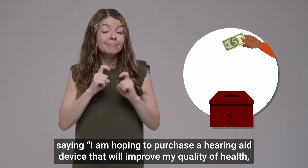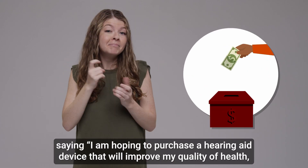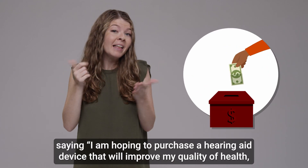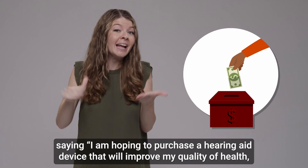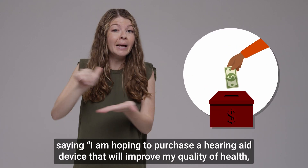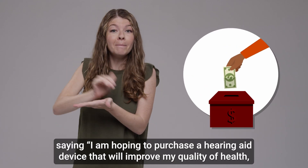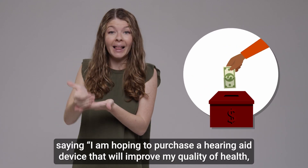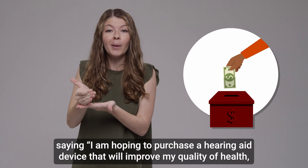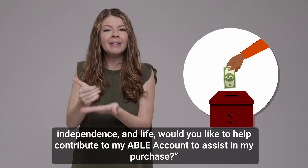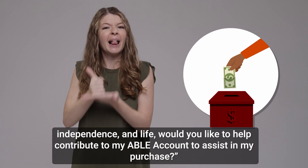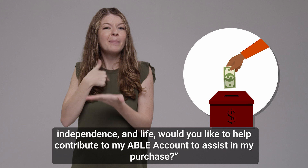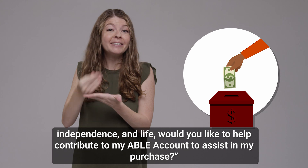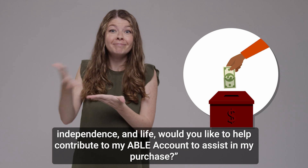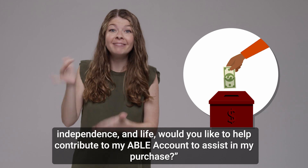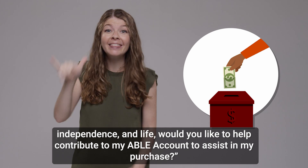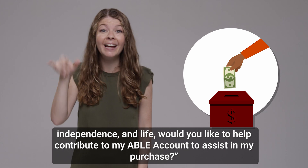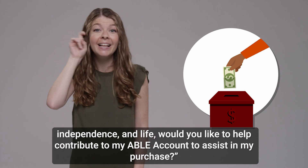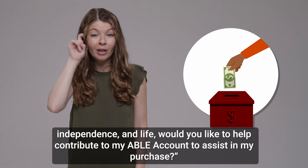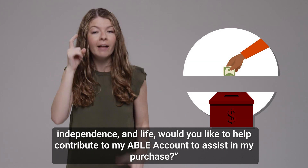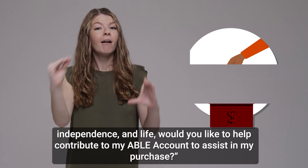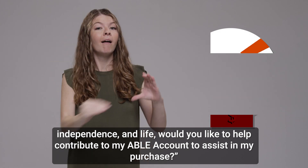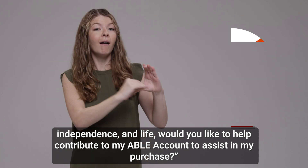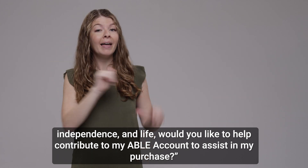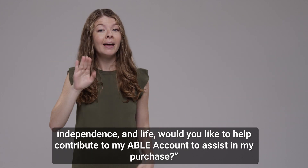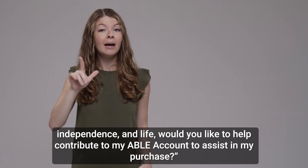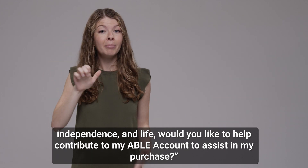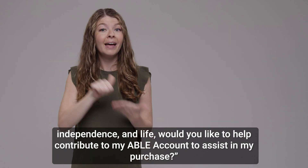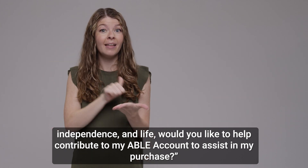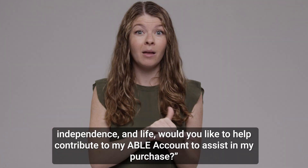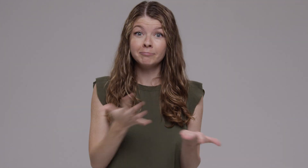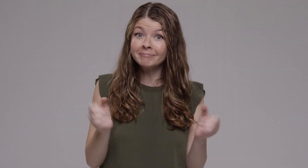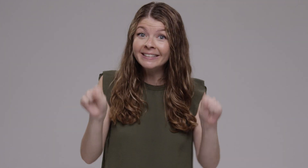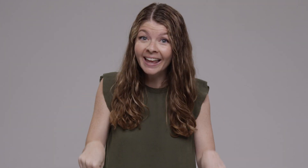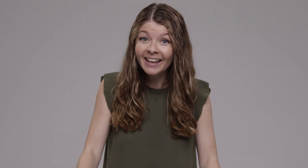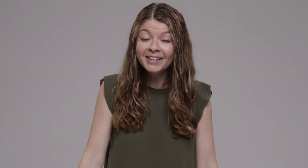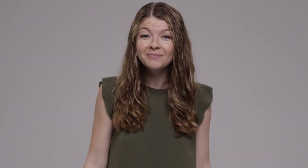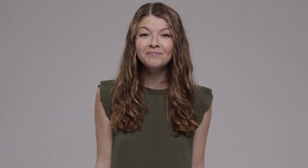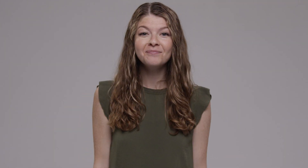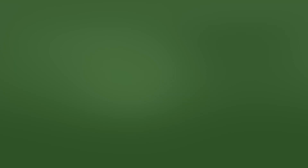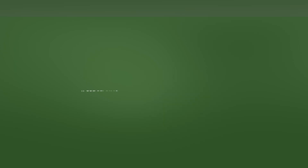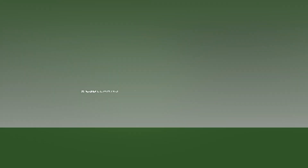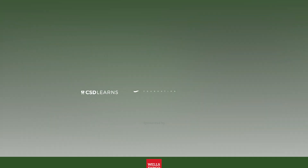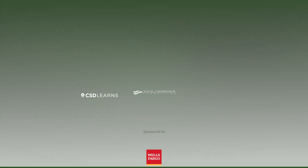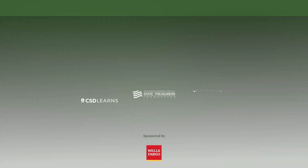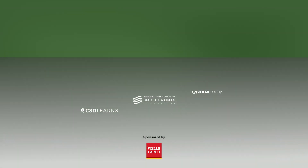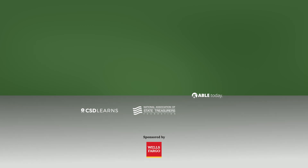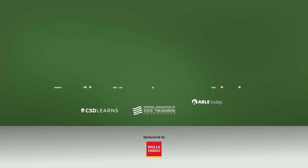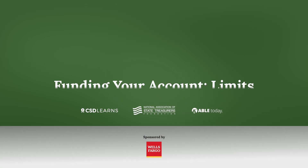"I am hoping to purchase a hearing aid device that will improve my quality of health, independence, and life. Would you like to help contribute to my ABLE